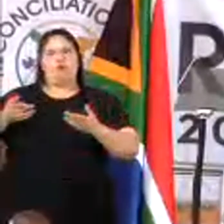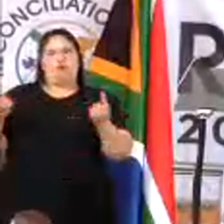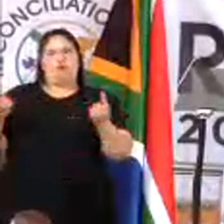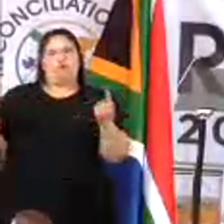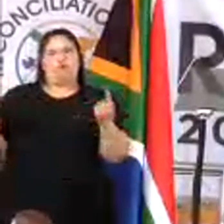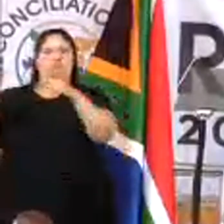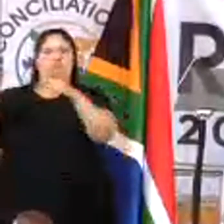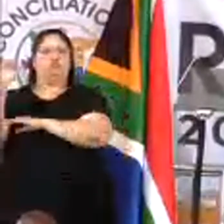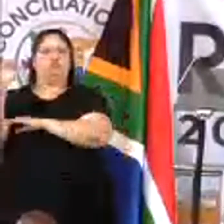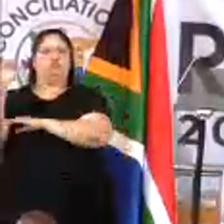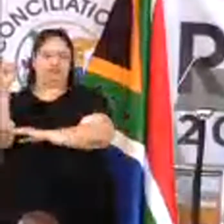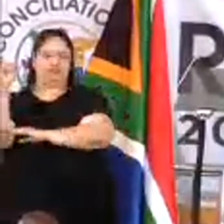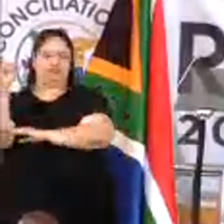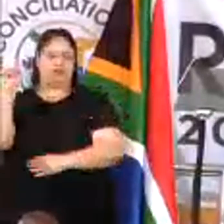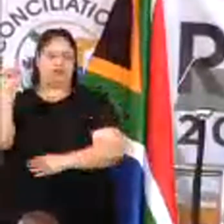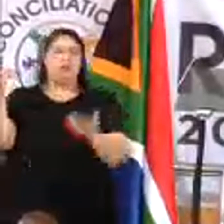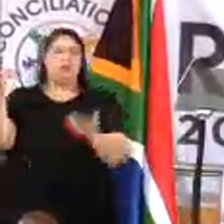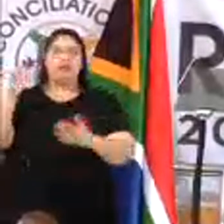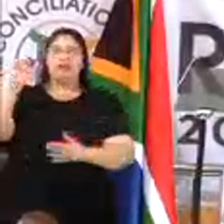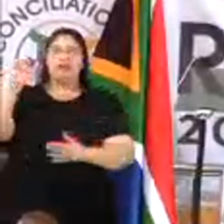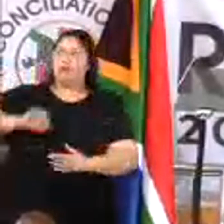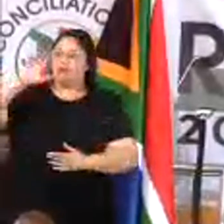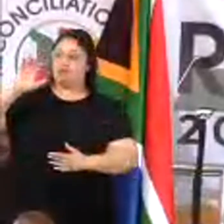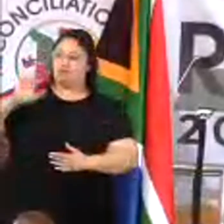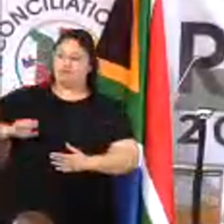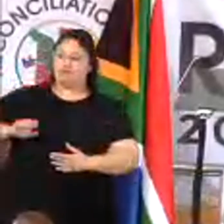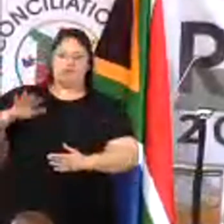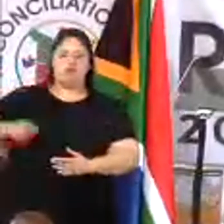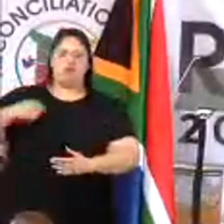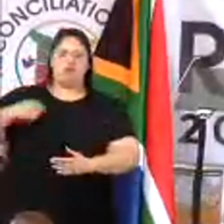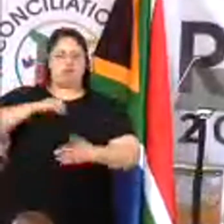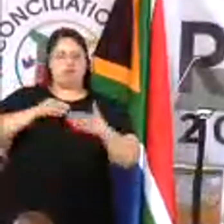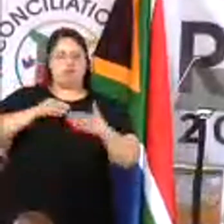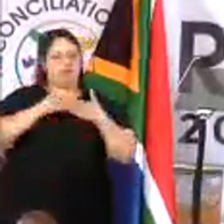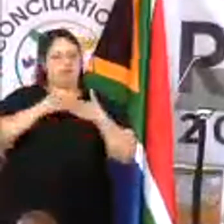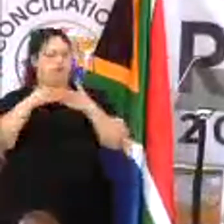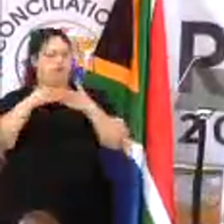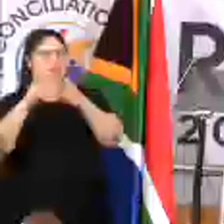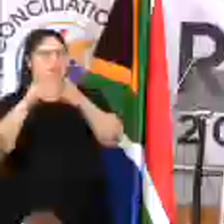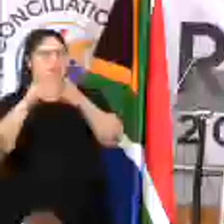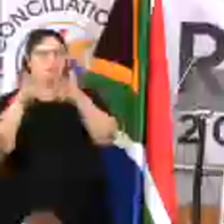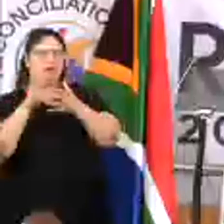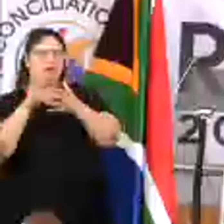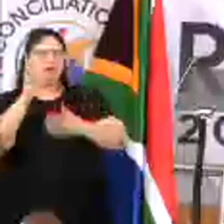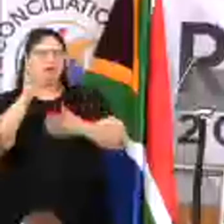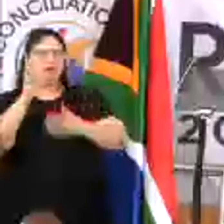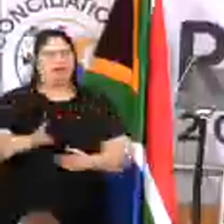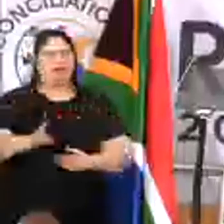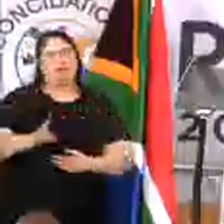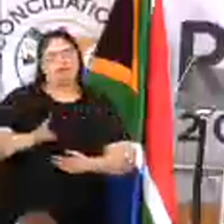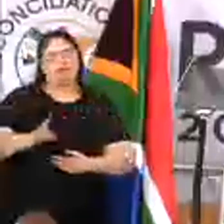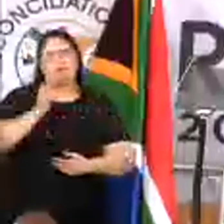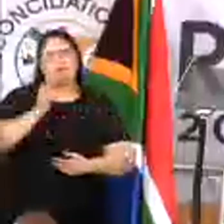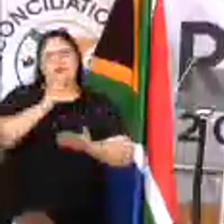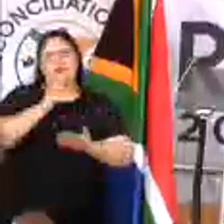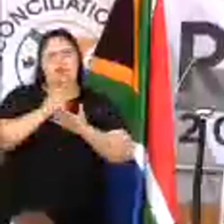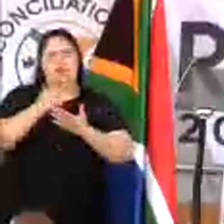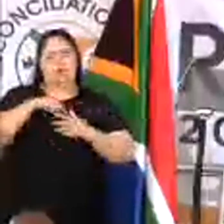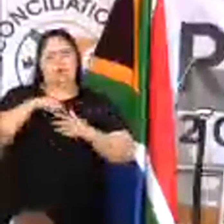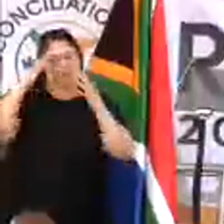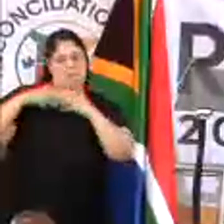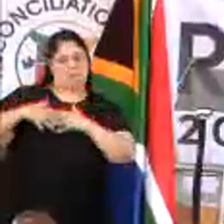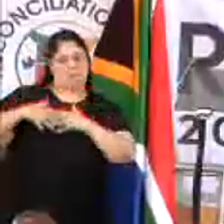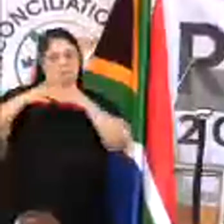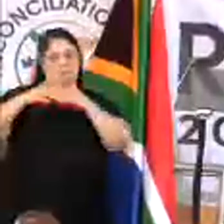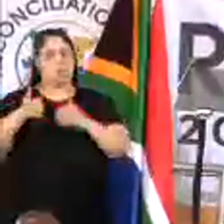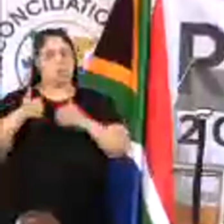Johannesburg, where South Africa will lead the world in making sure we come up with